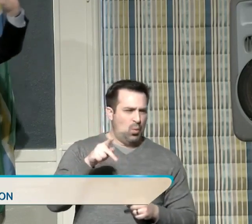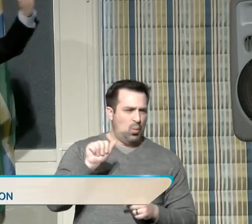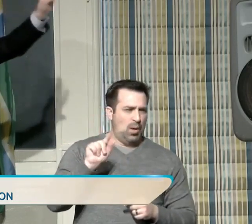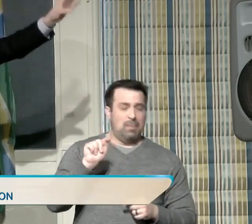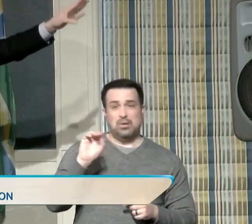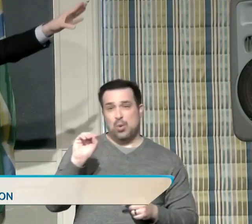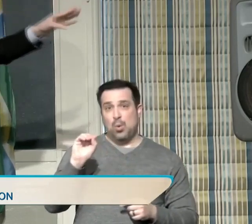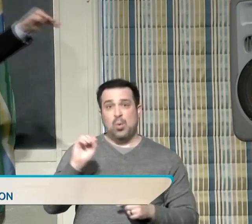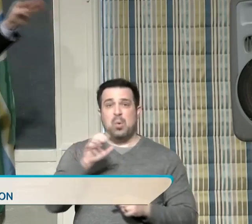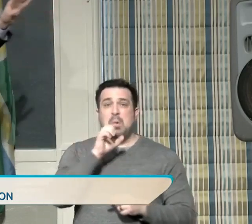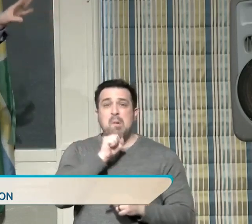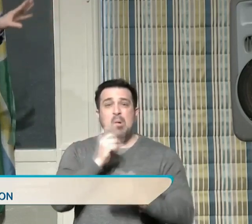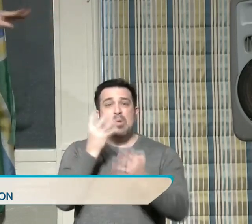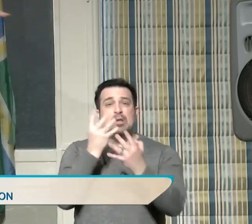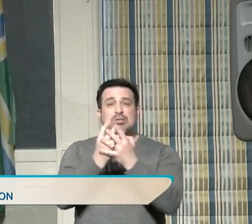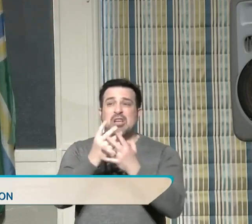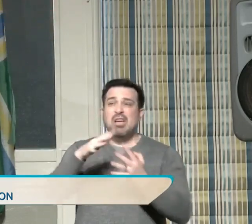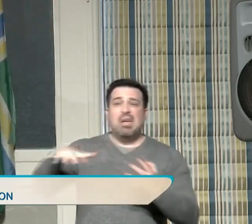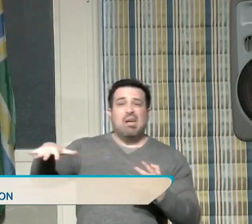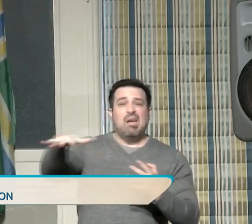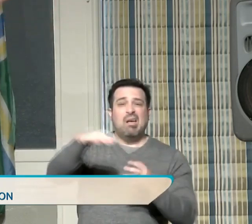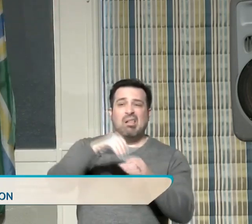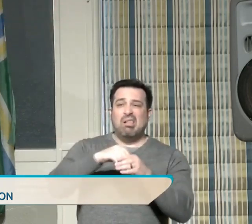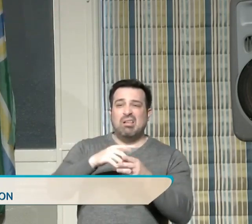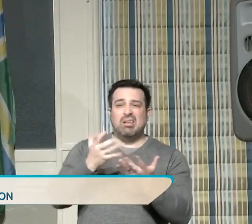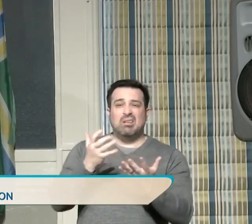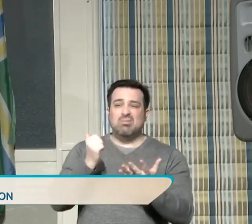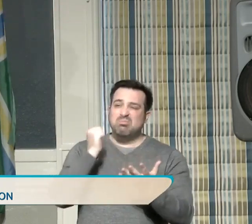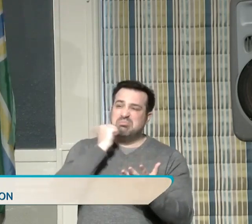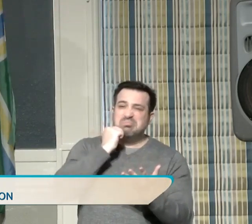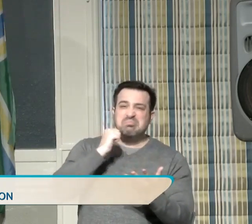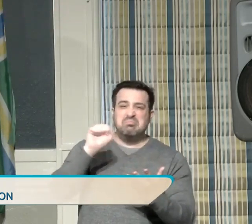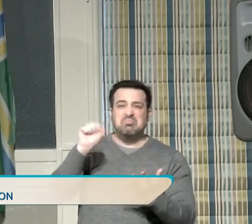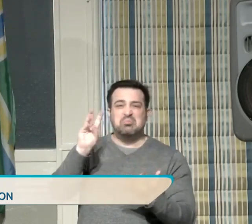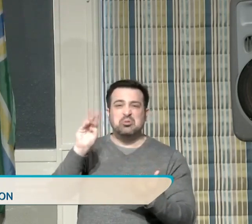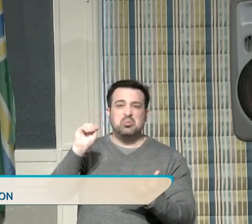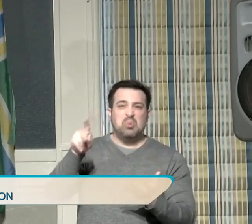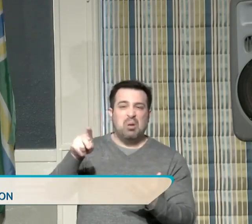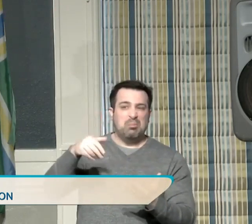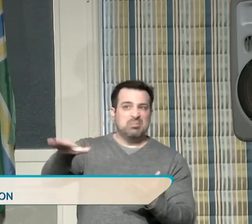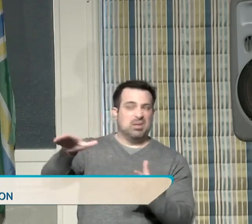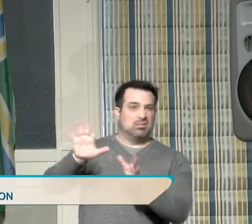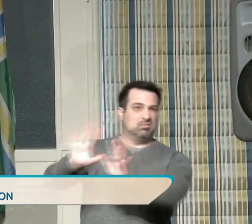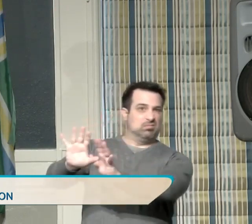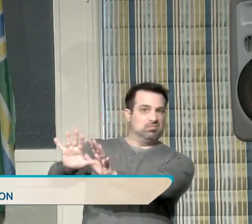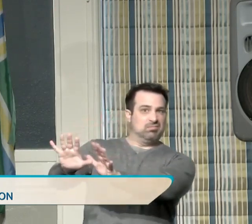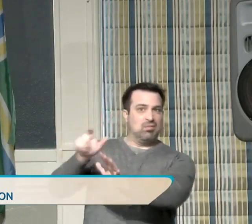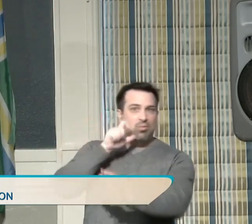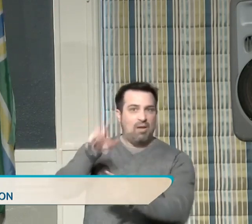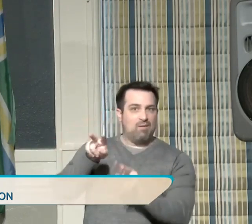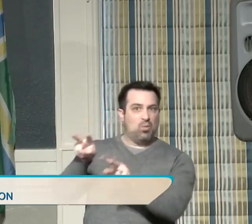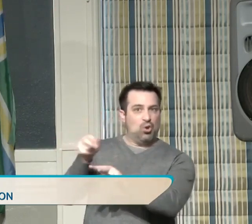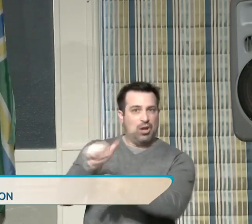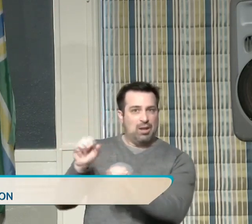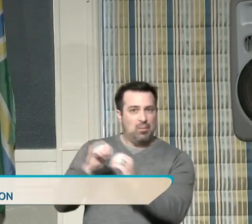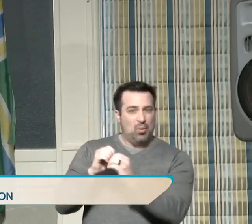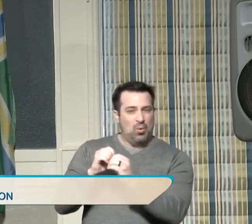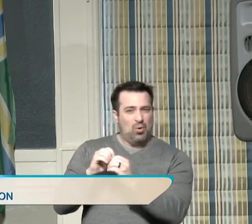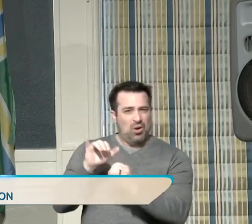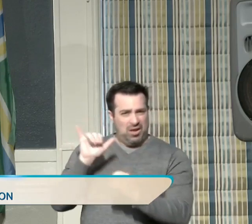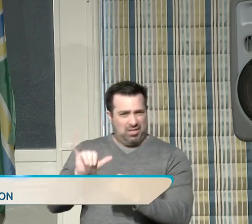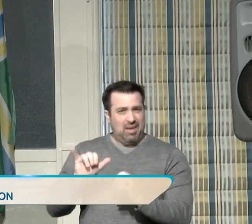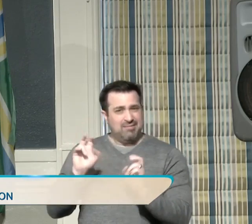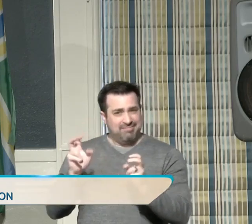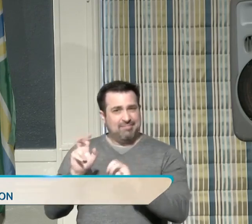jail out in the swamps, send people off. We don't have to look at them anymore. Isn't that cool? That is the